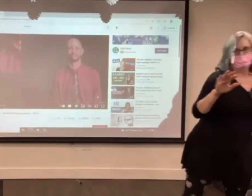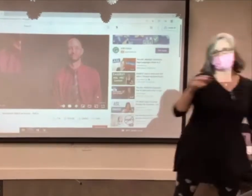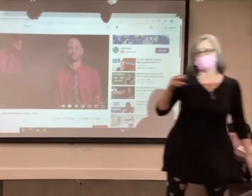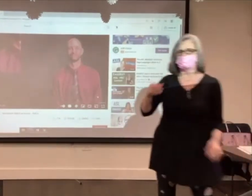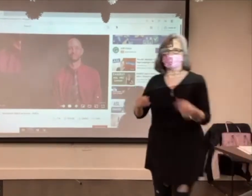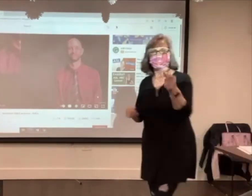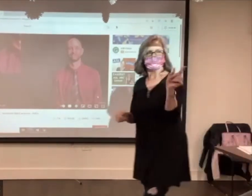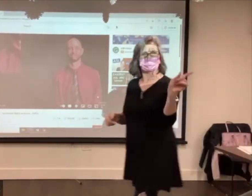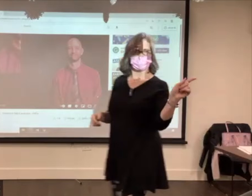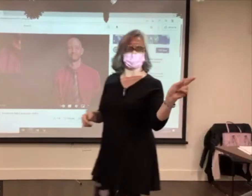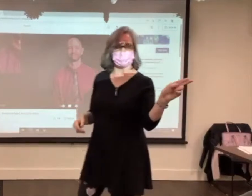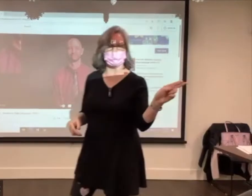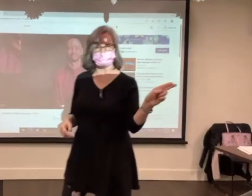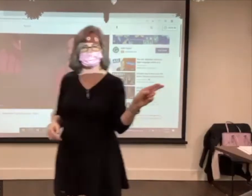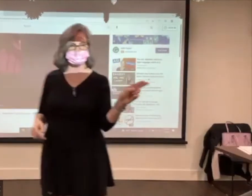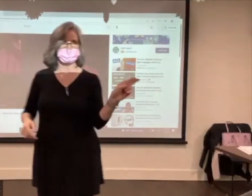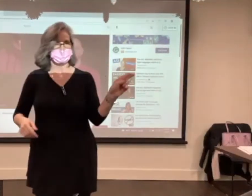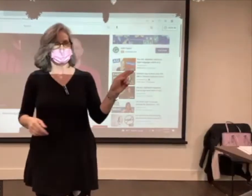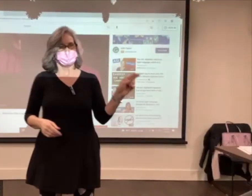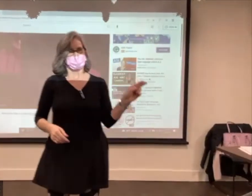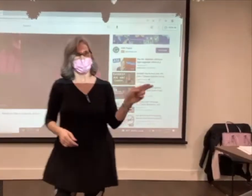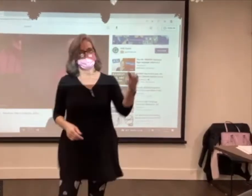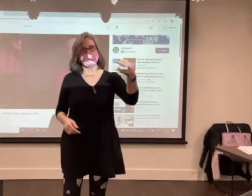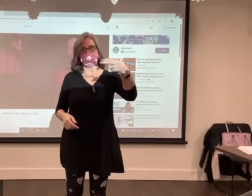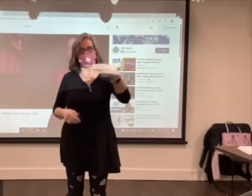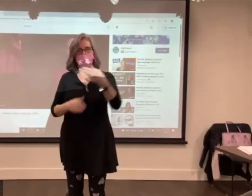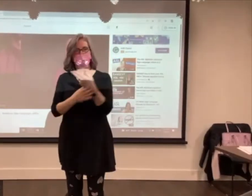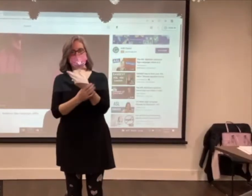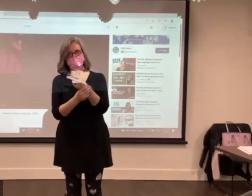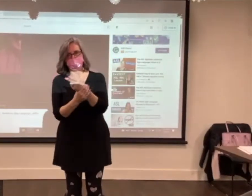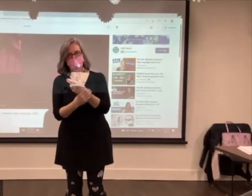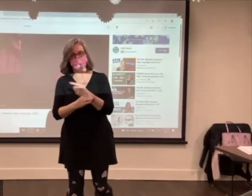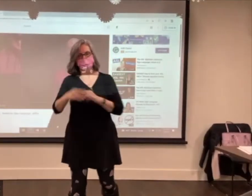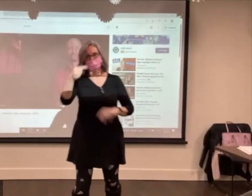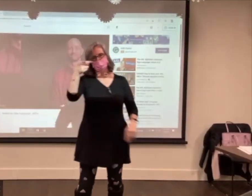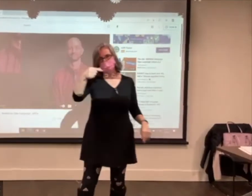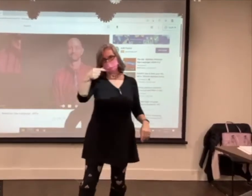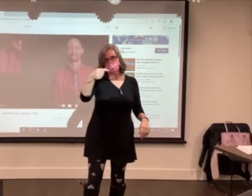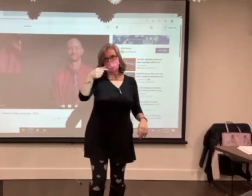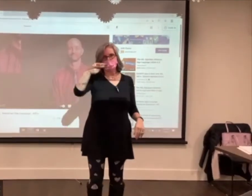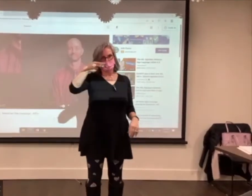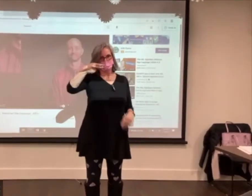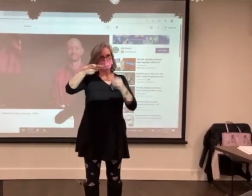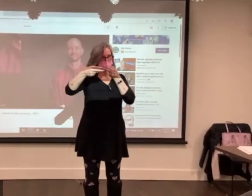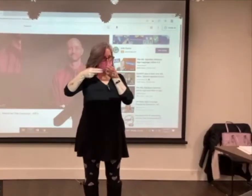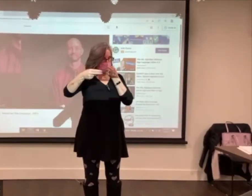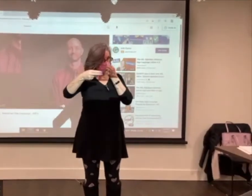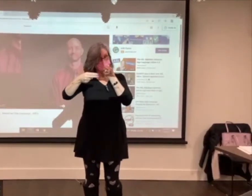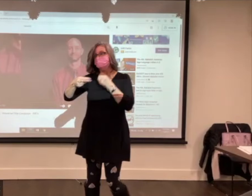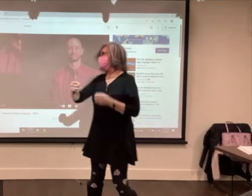way, especially for G and H. Okay, our wrists aren't going to do that extra movement. The G and the H will be like this. So